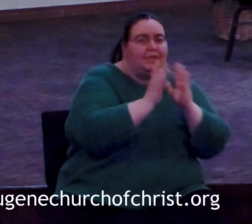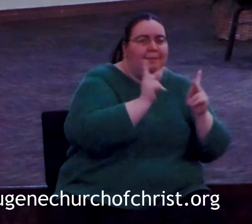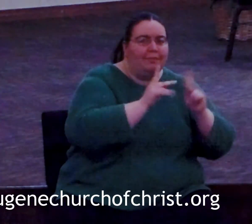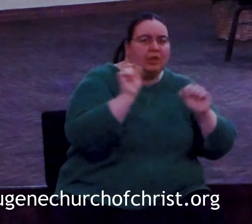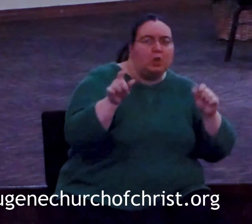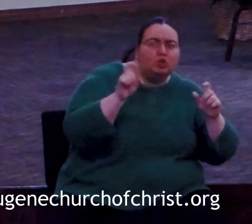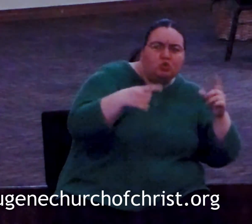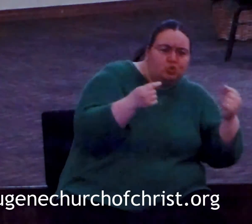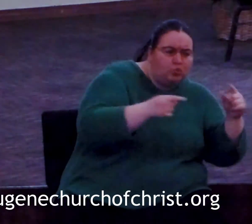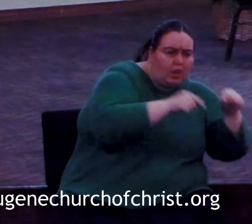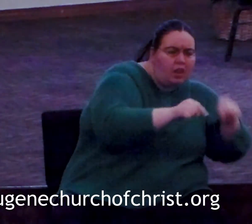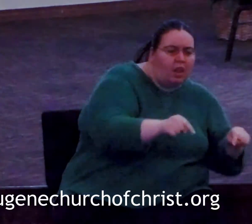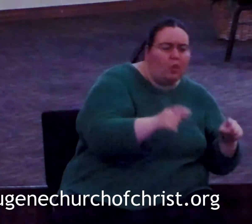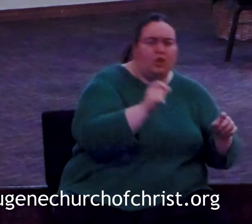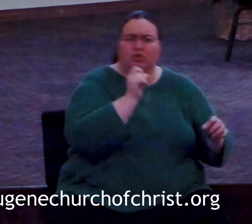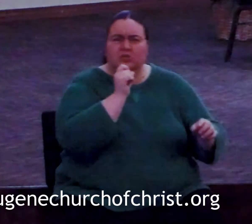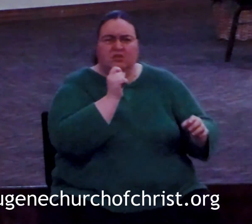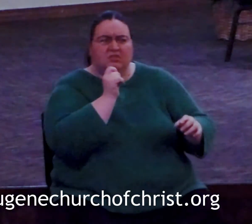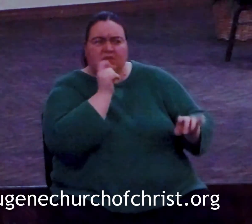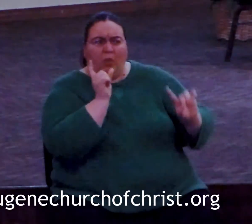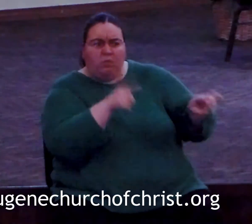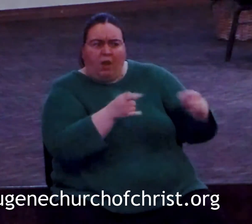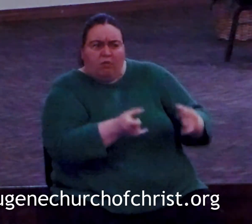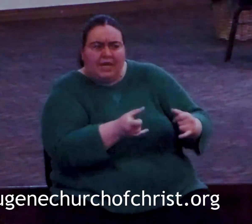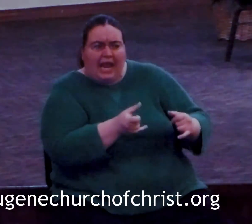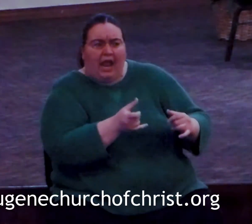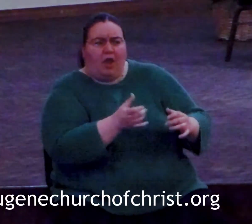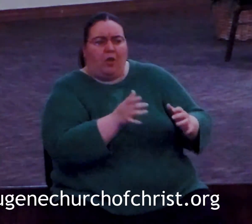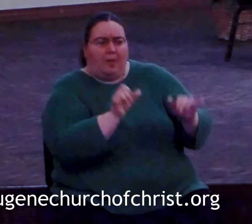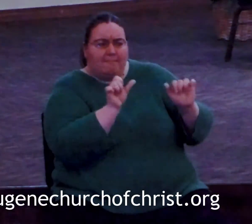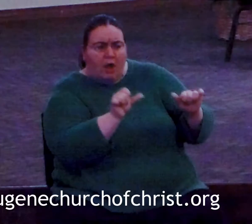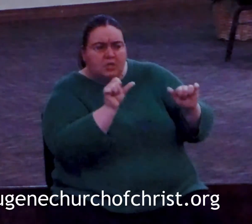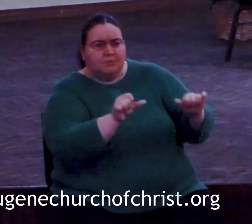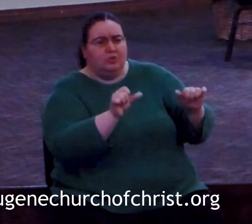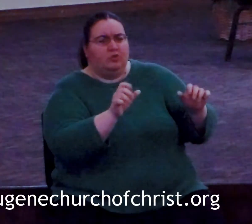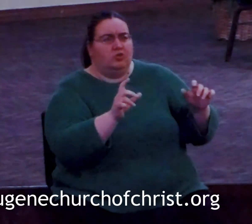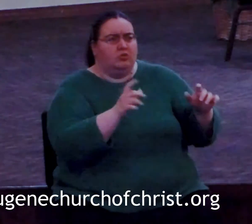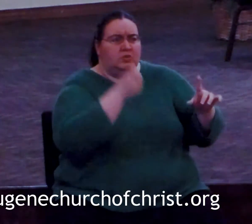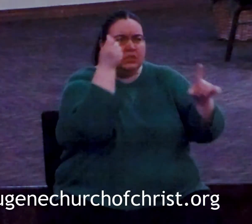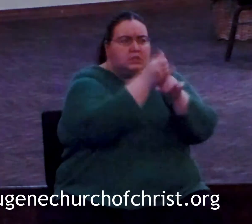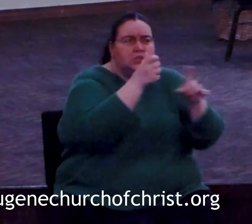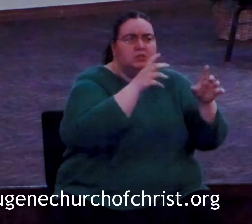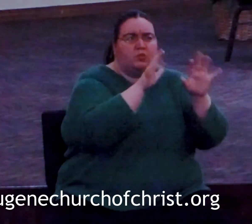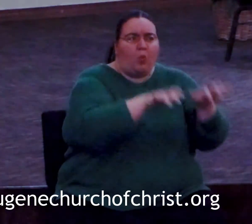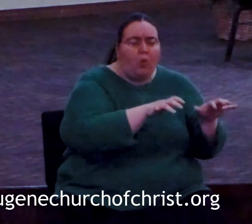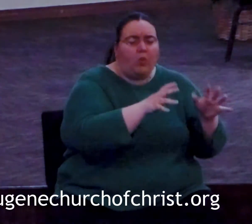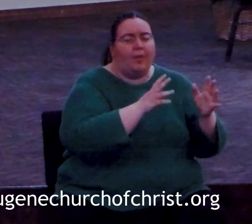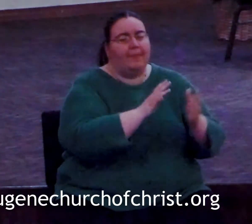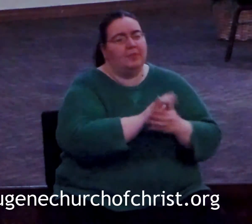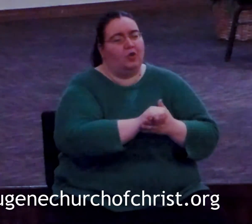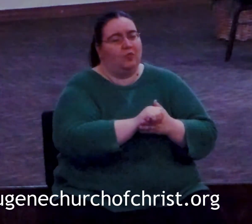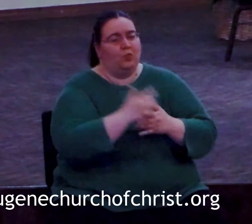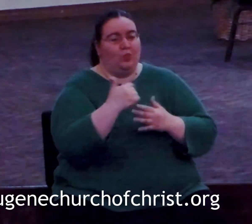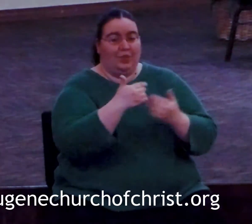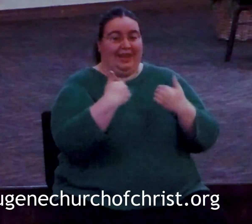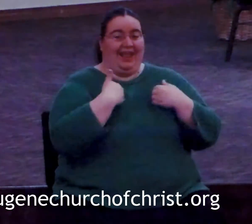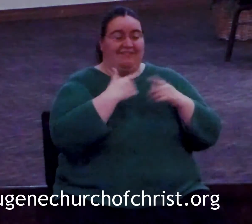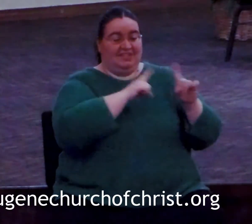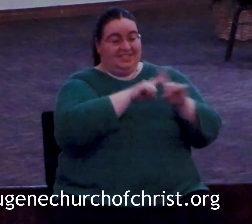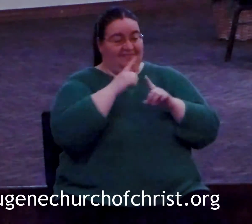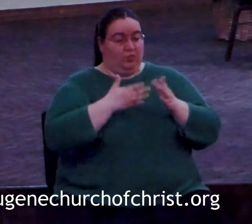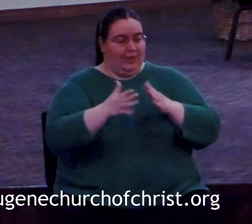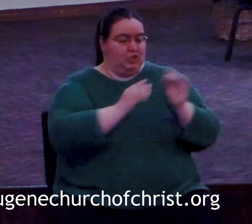at that time of day, or now we've got all these great weather forecasting things. We would have all these different ways that we would try to fix the